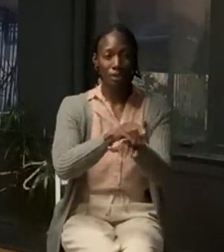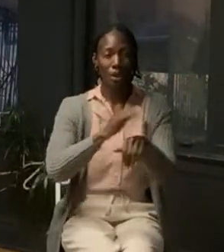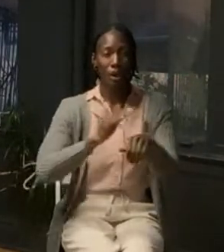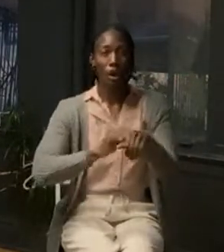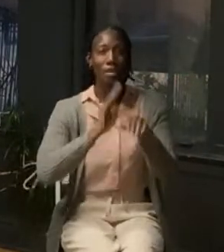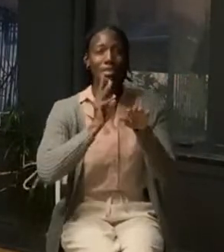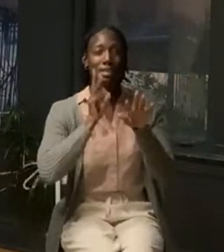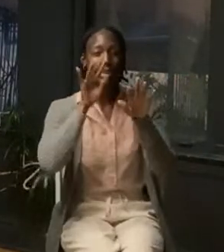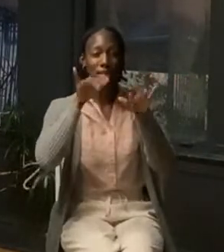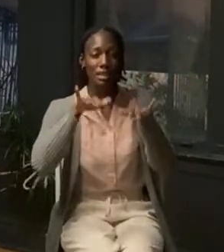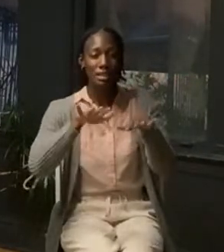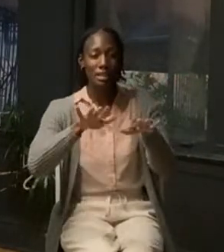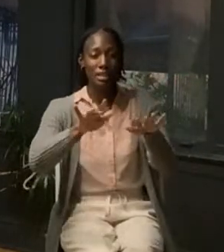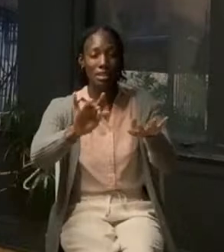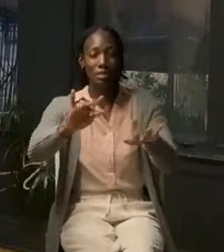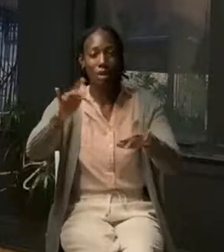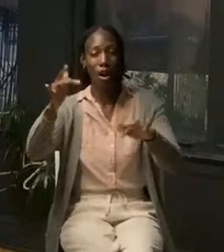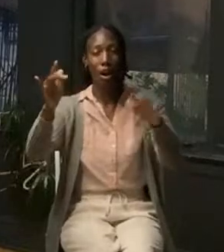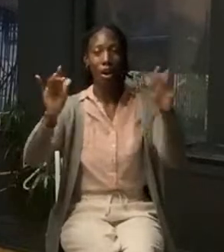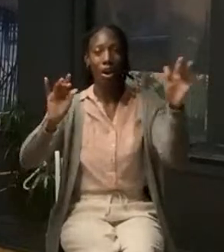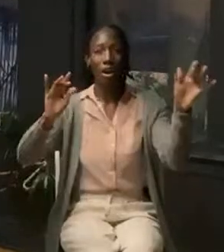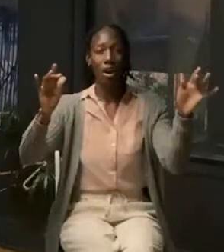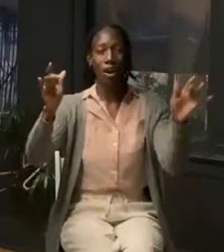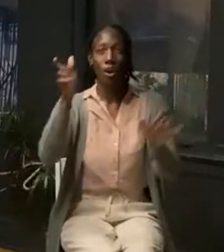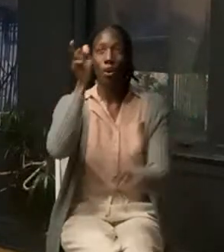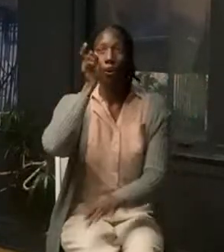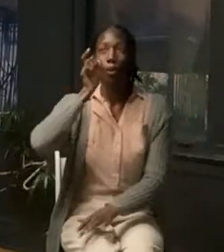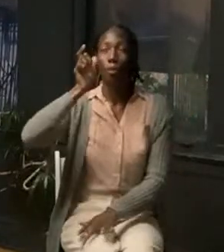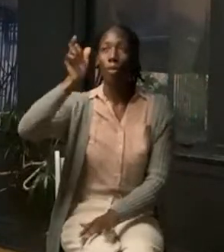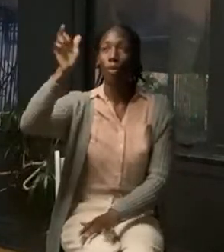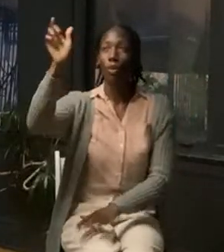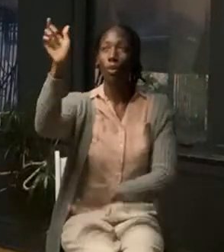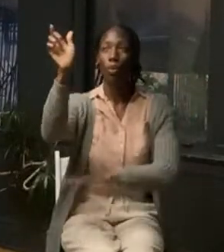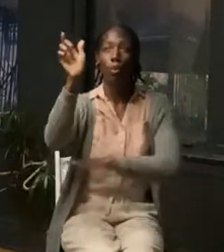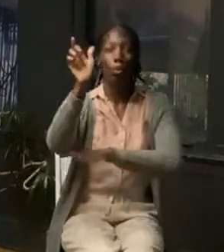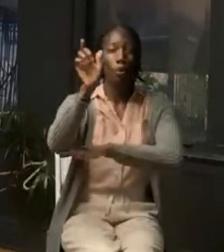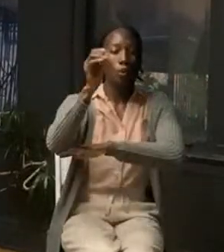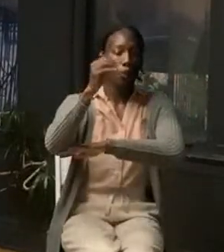sea, moon waltzing on cool water,